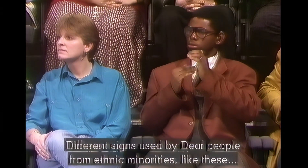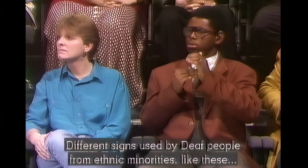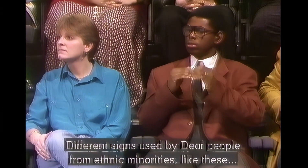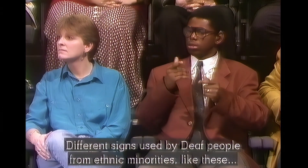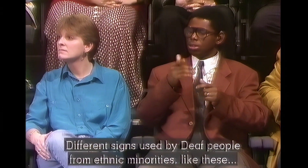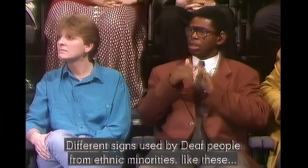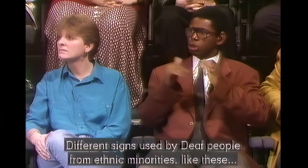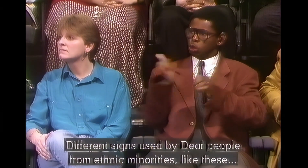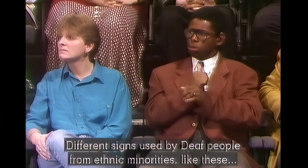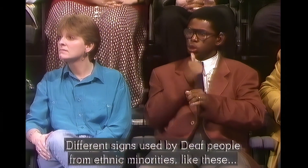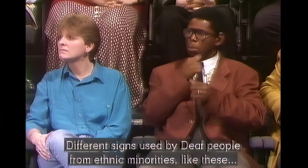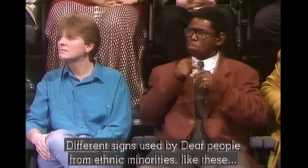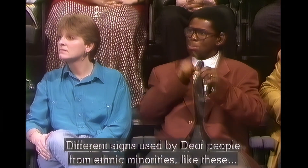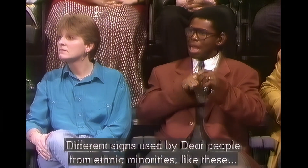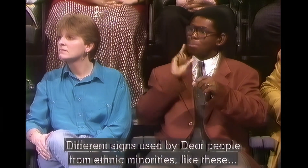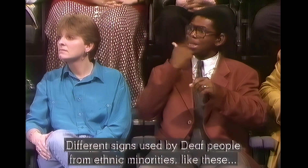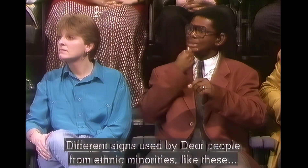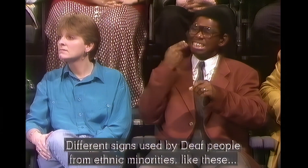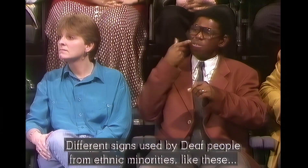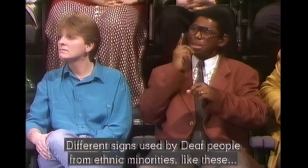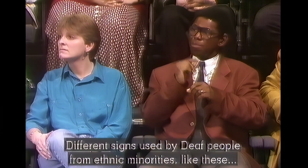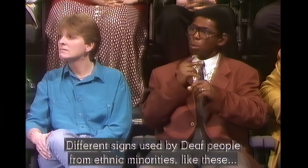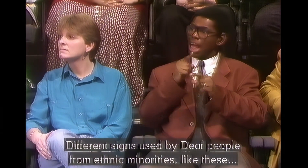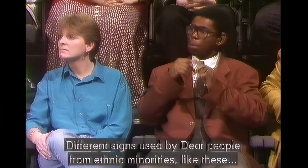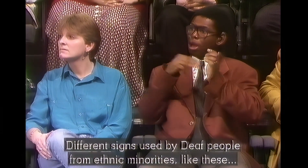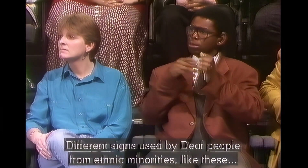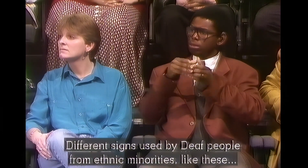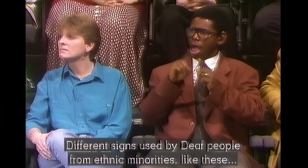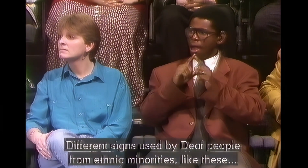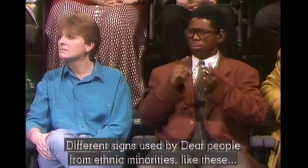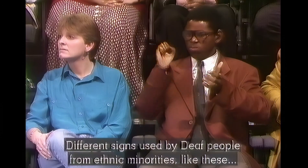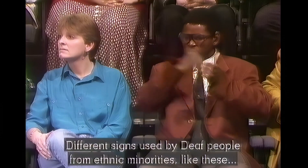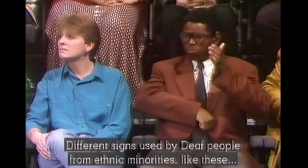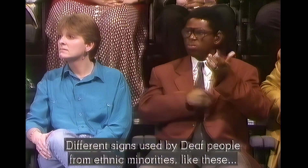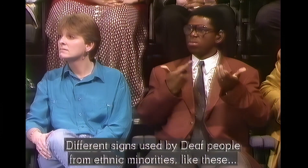It's important that different signs used by deaf people from ethnic minorities, like these,